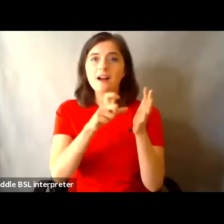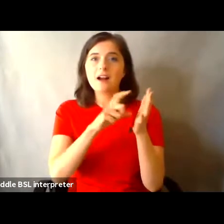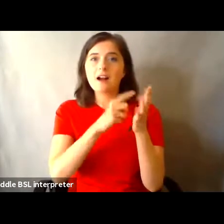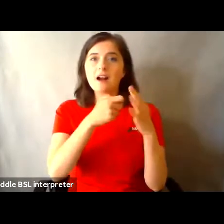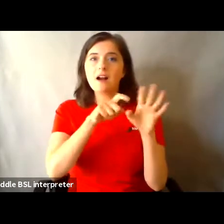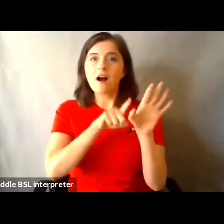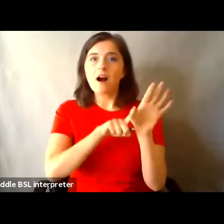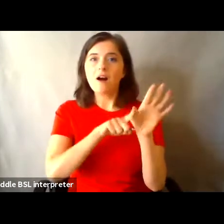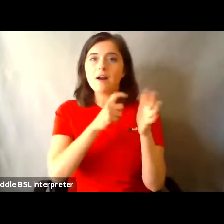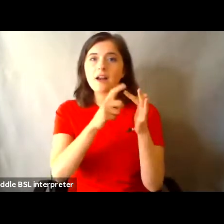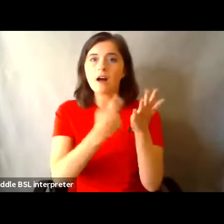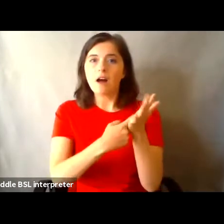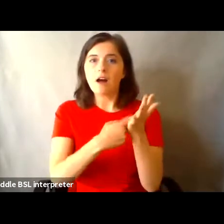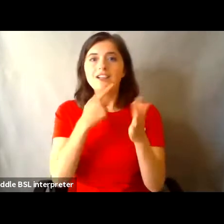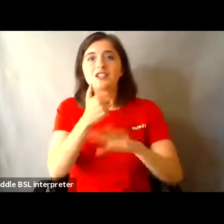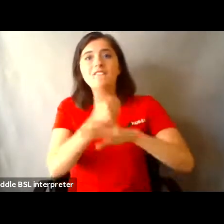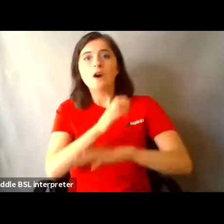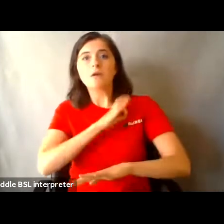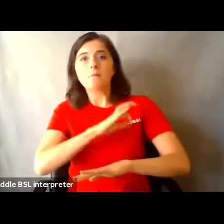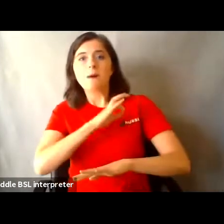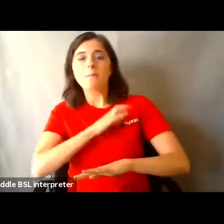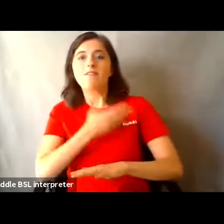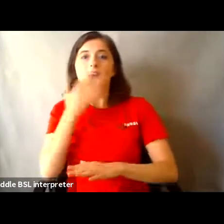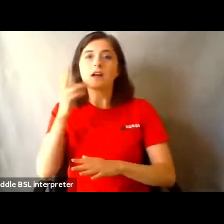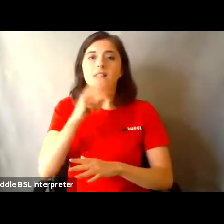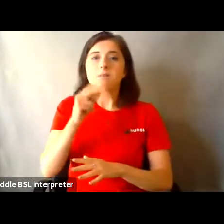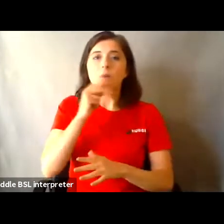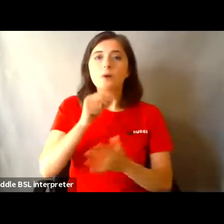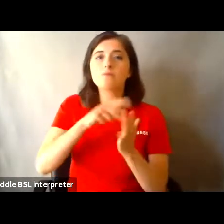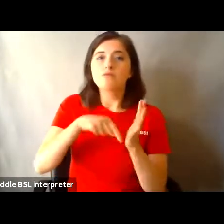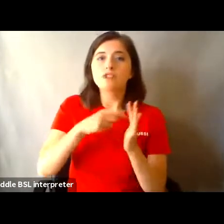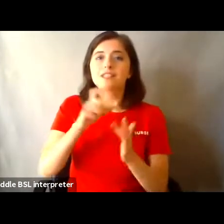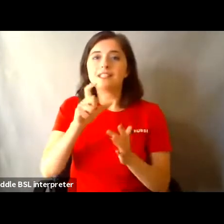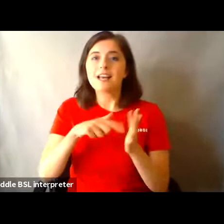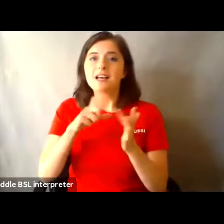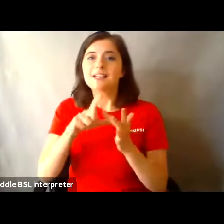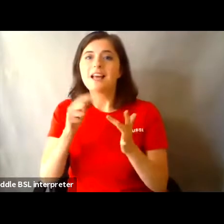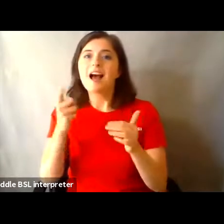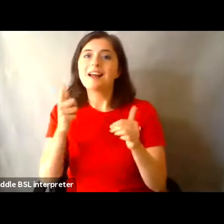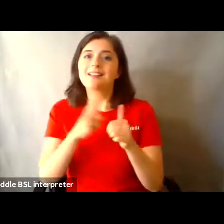CIC and AAC user. So I'll hand over to Kate.